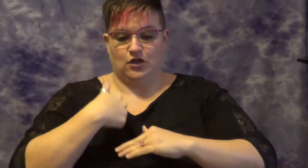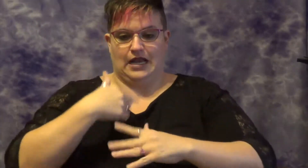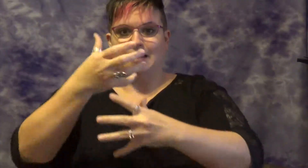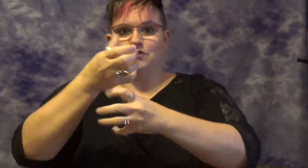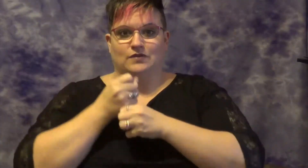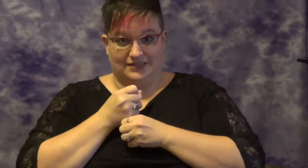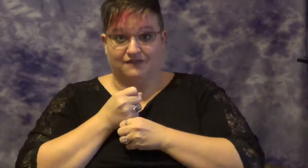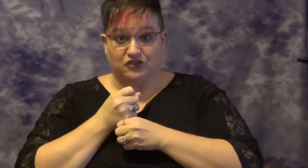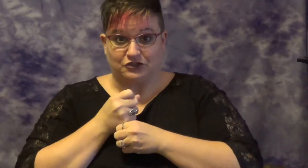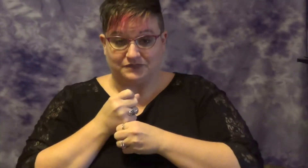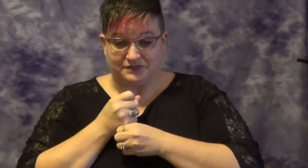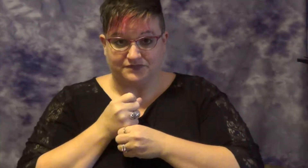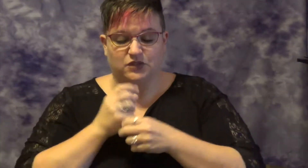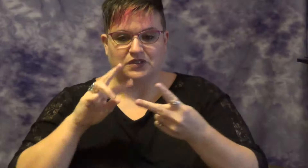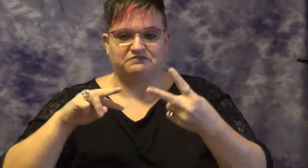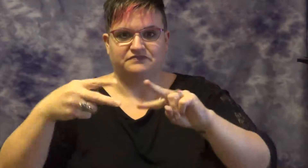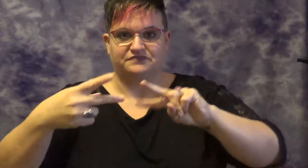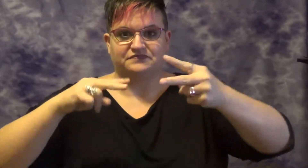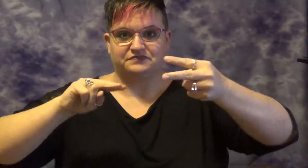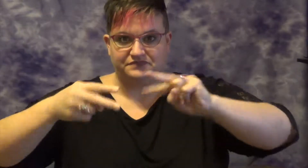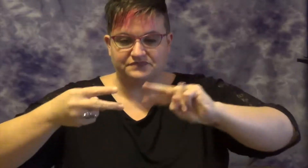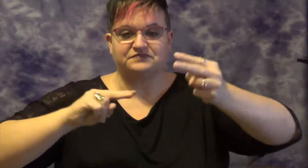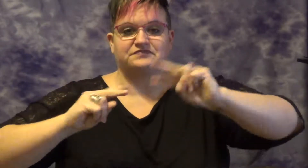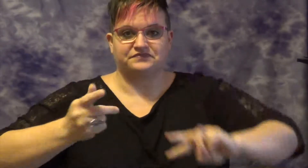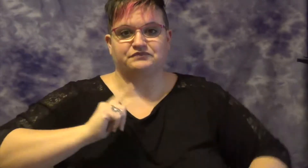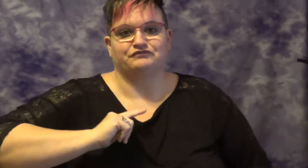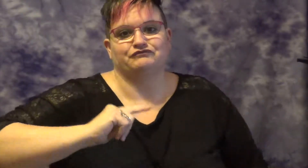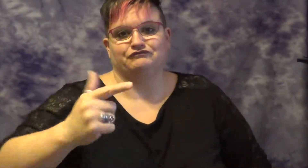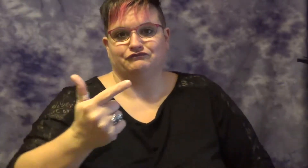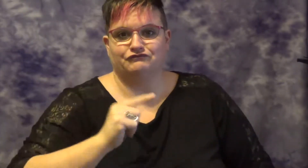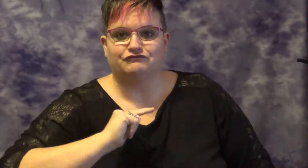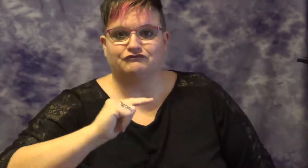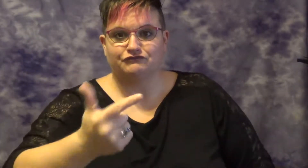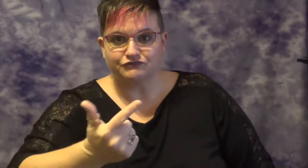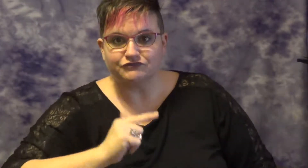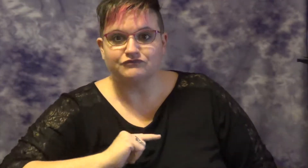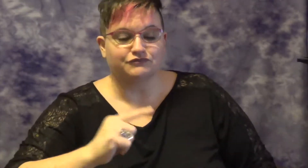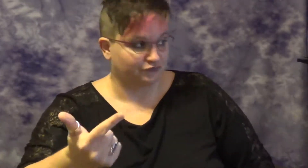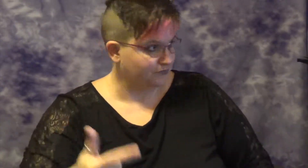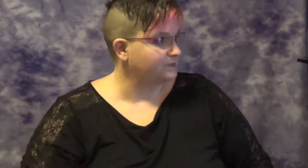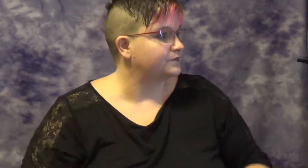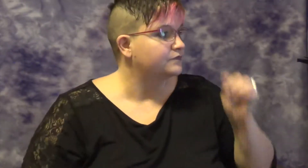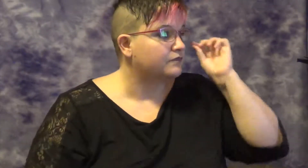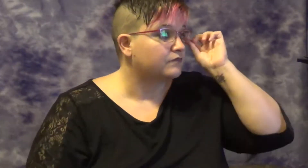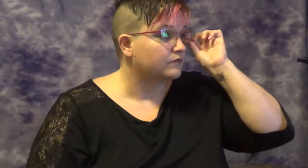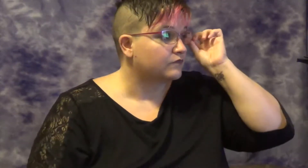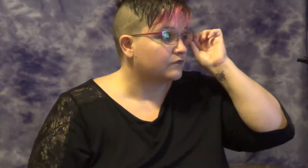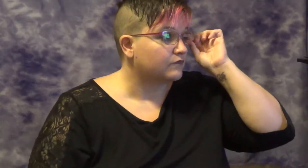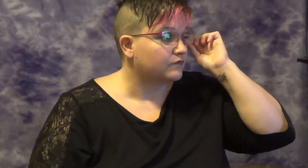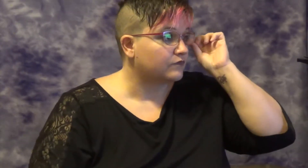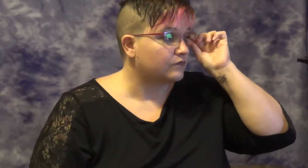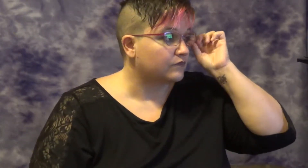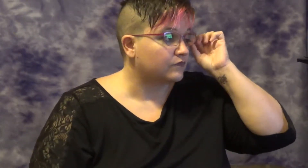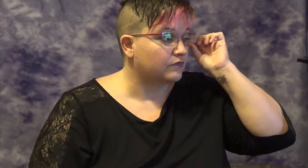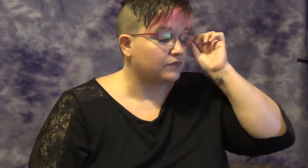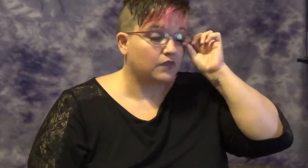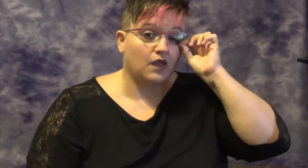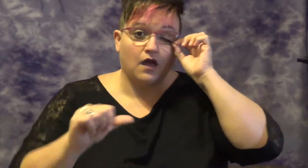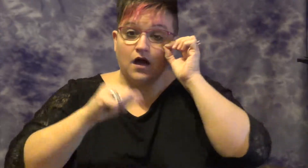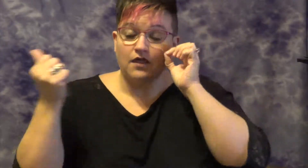that reverses, and then the other person becomes the sender, and then I become the receiver. So you see, we go back and forth. That's how we encode